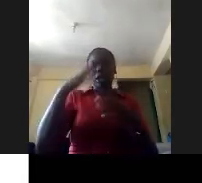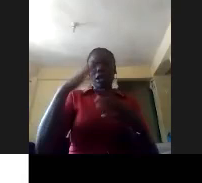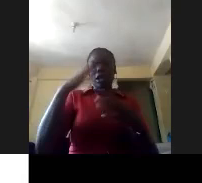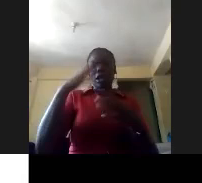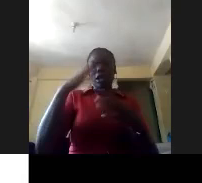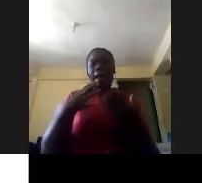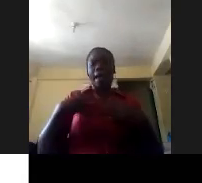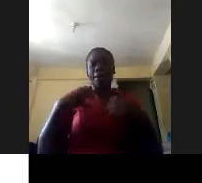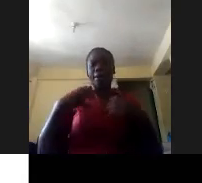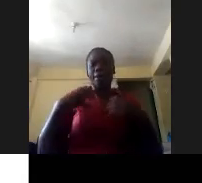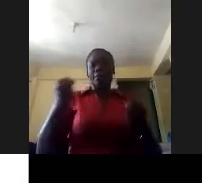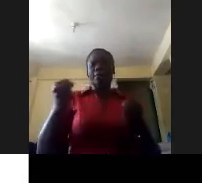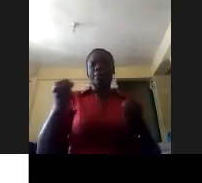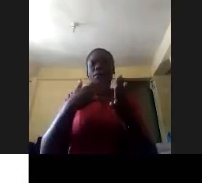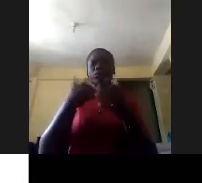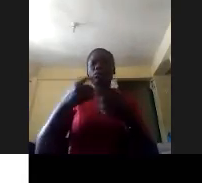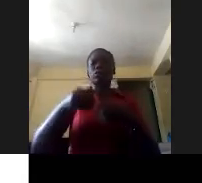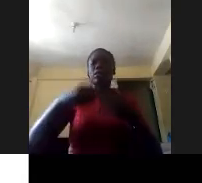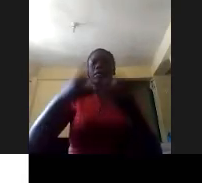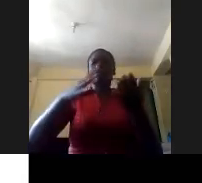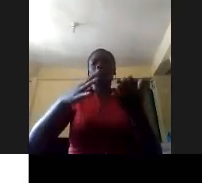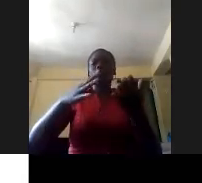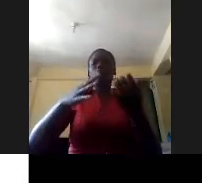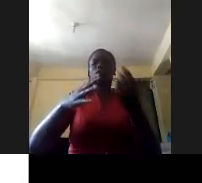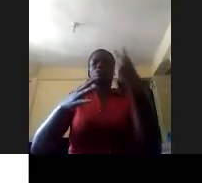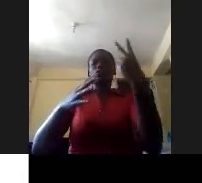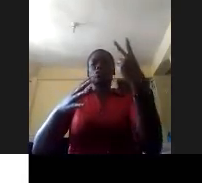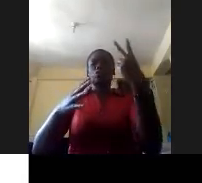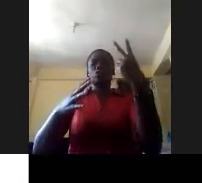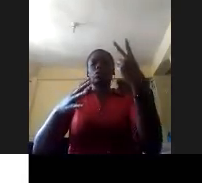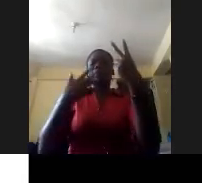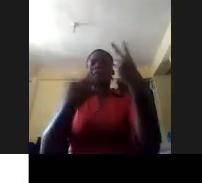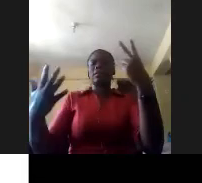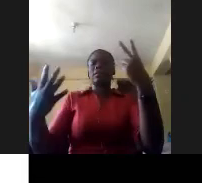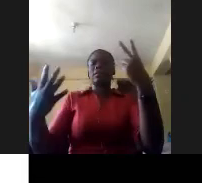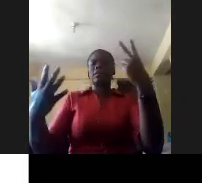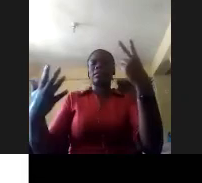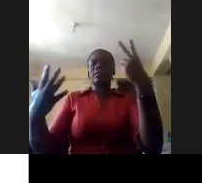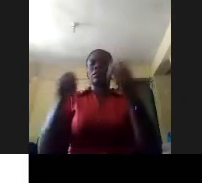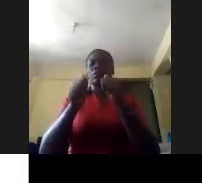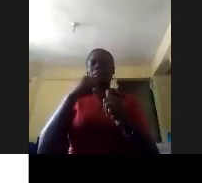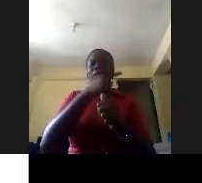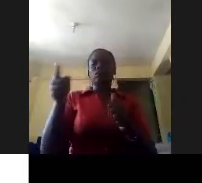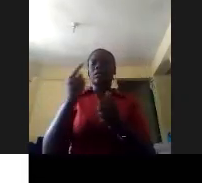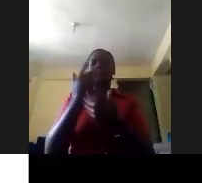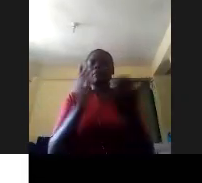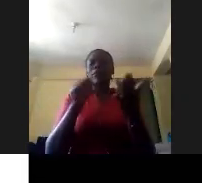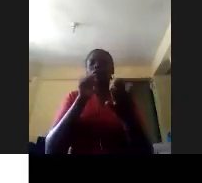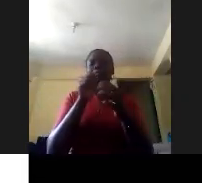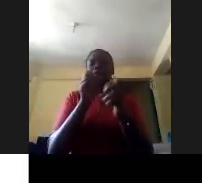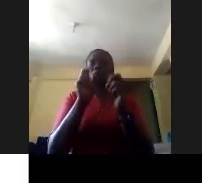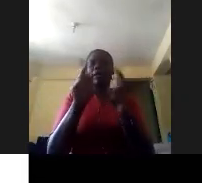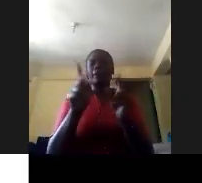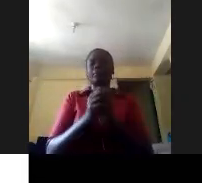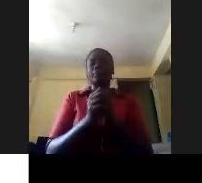Yeah. And I want to give you two tools that will actually tell you that something is not okay. Yeah,